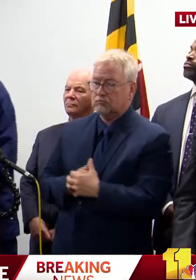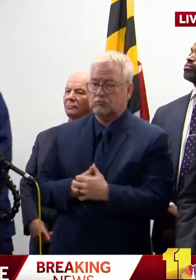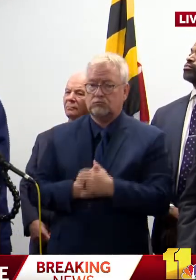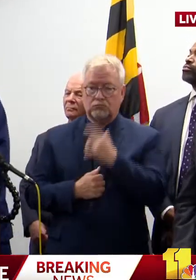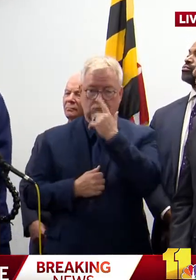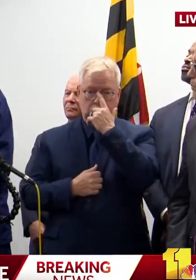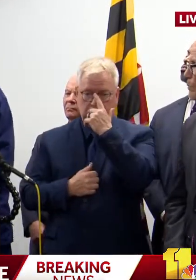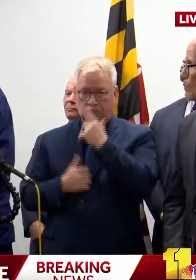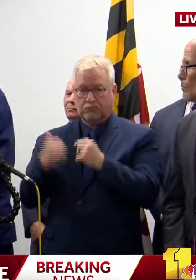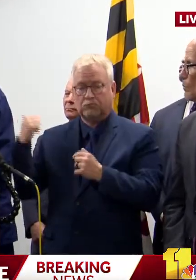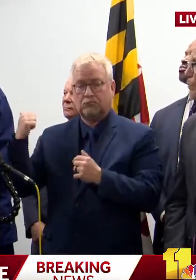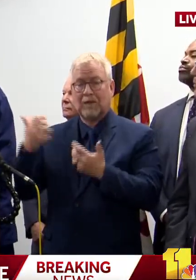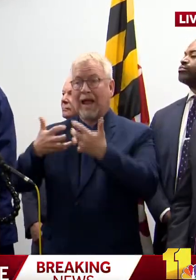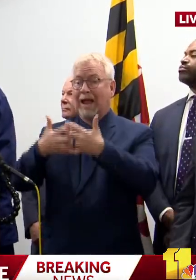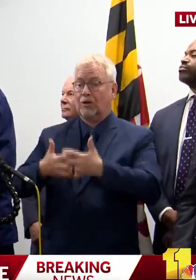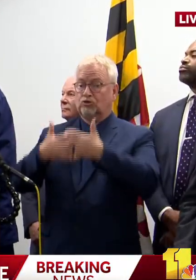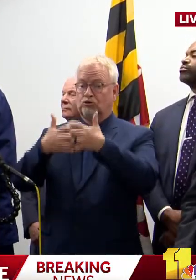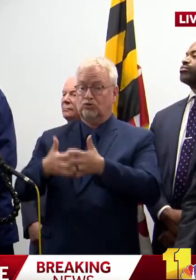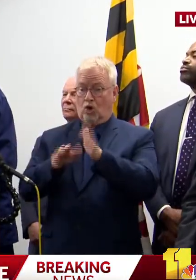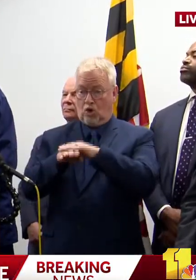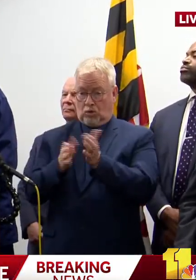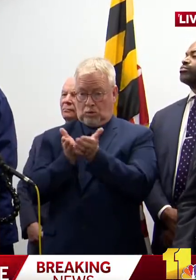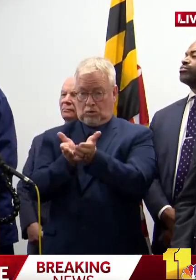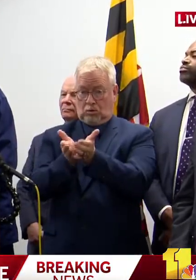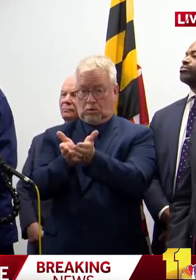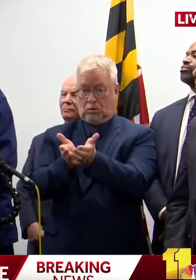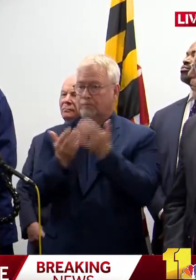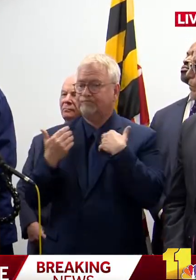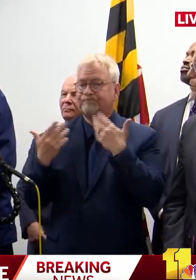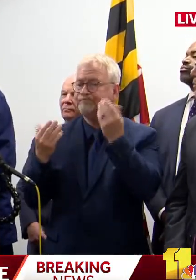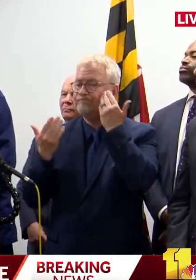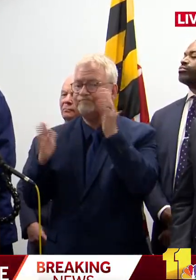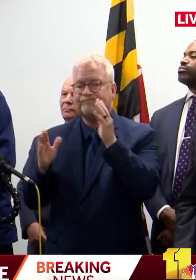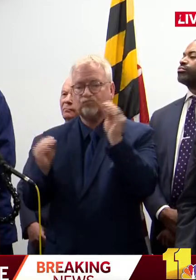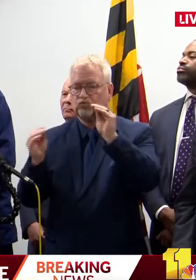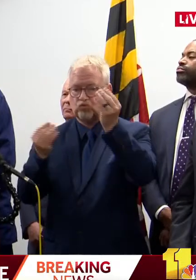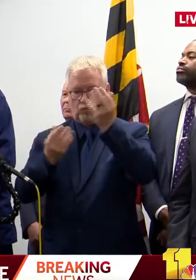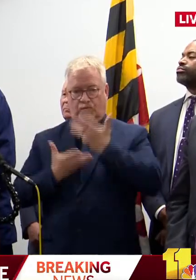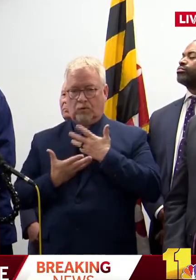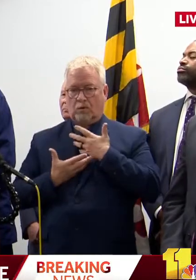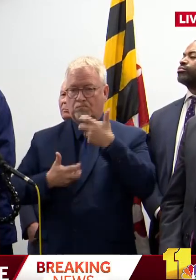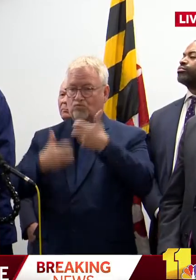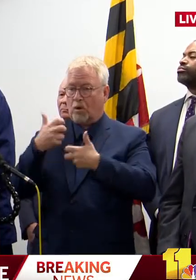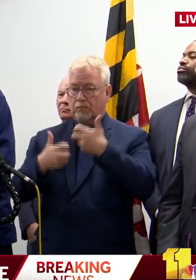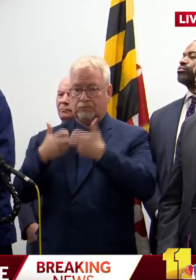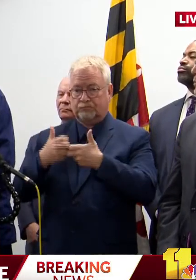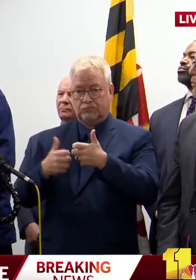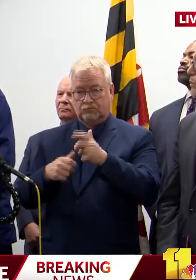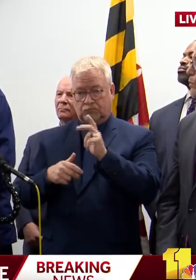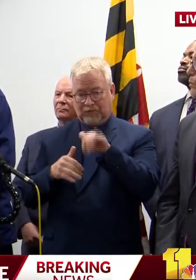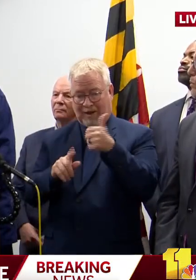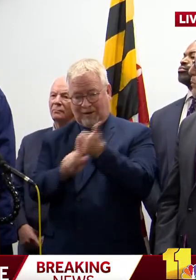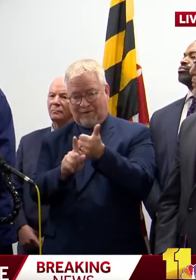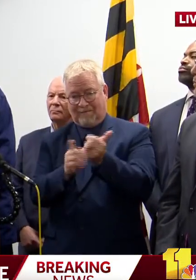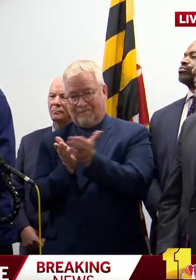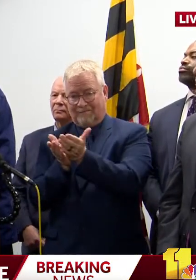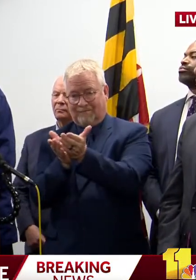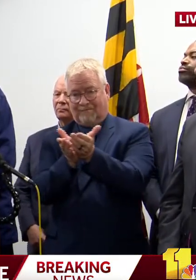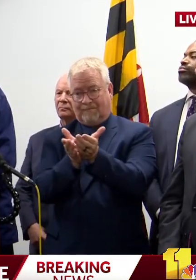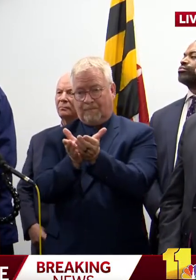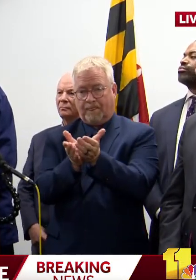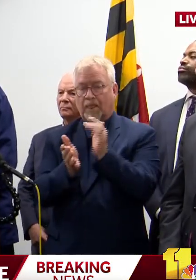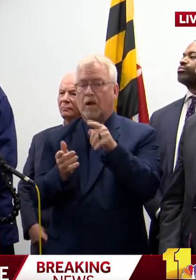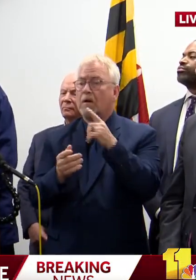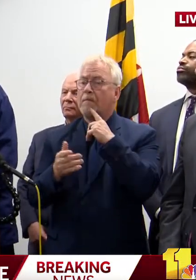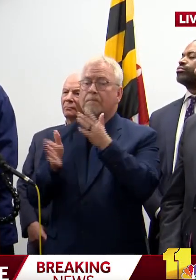As far as the engine goes, we were not informed of any problems with the vessel. We were informed that they were going to conduct routine engine